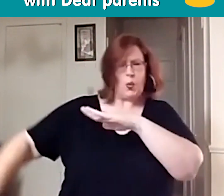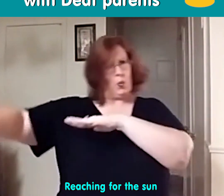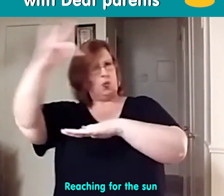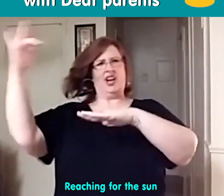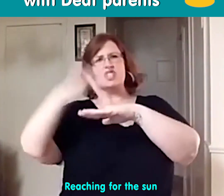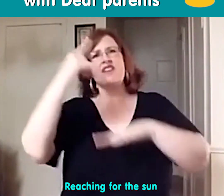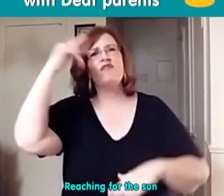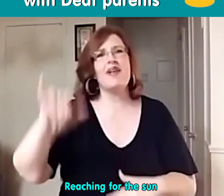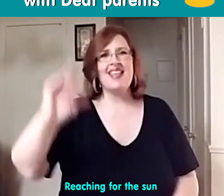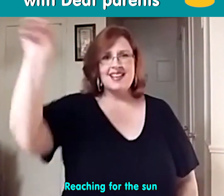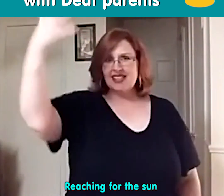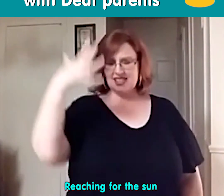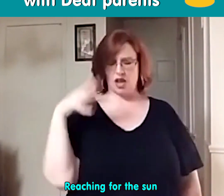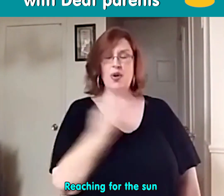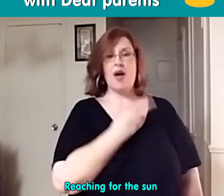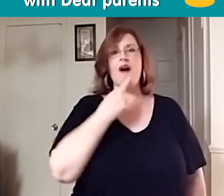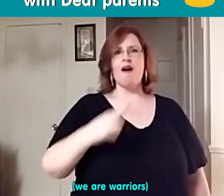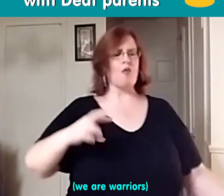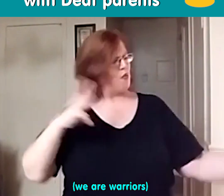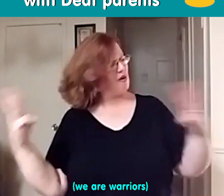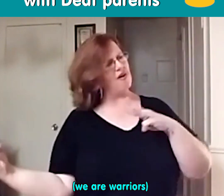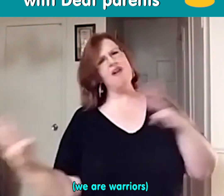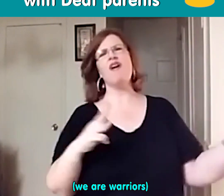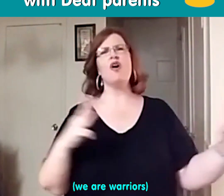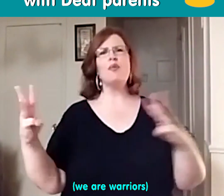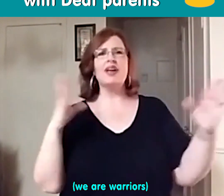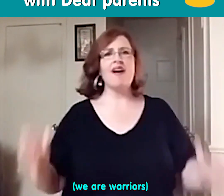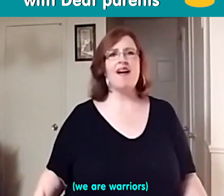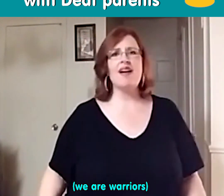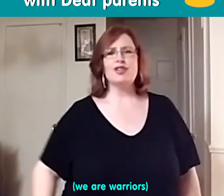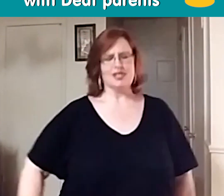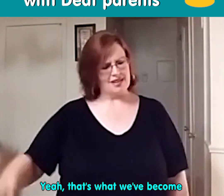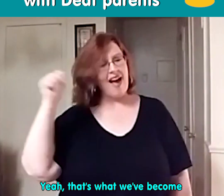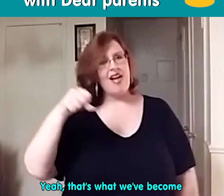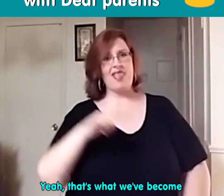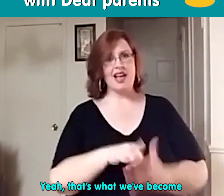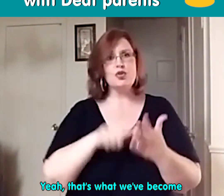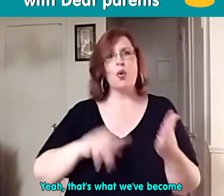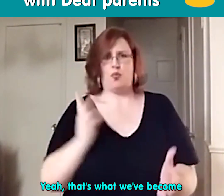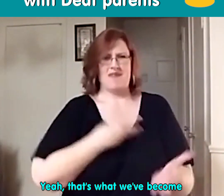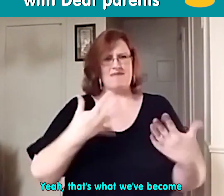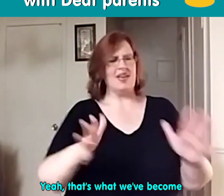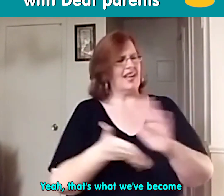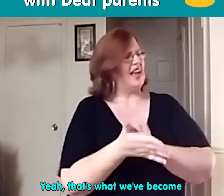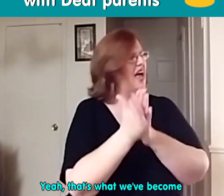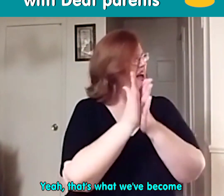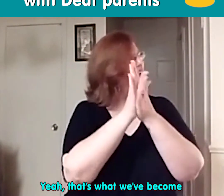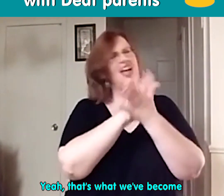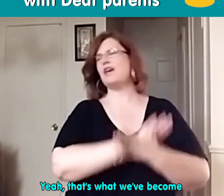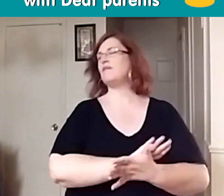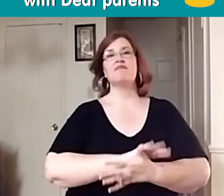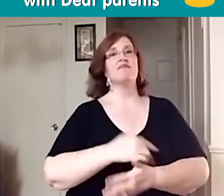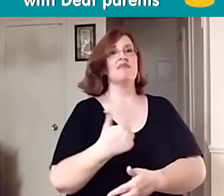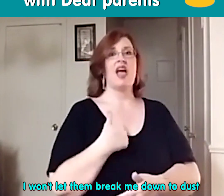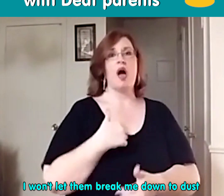drown a mind. I am brave, I am bruised, I am who I'm meant to be.